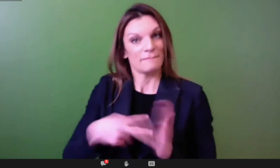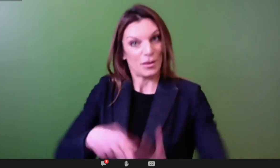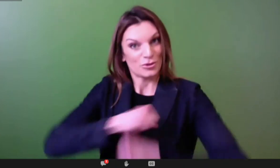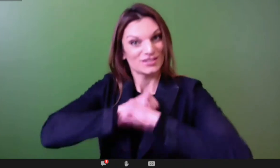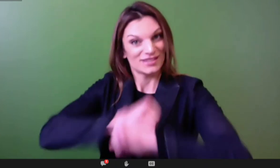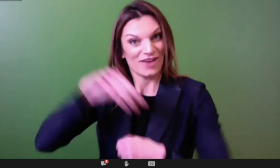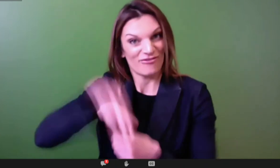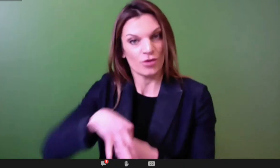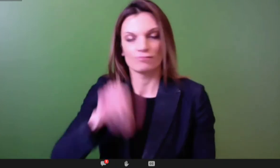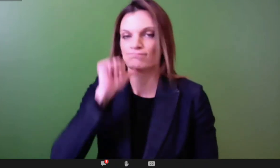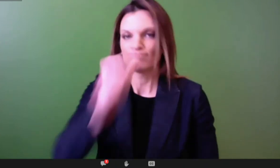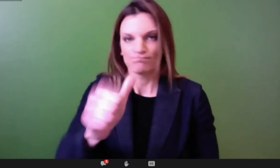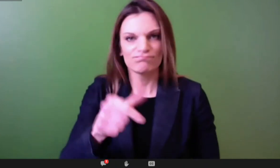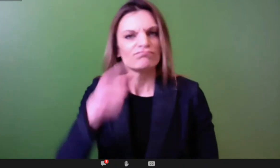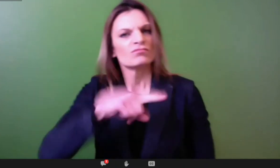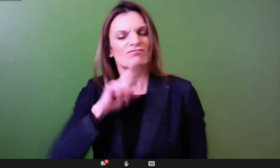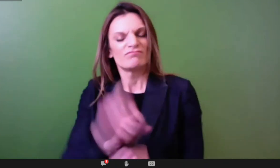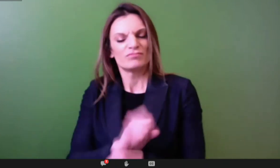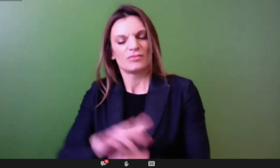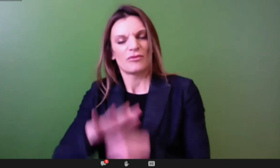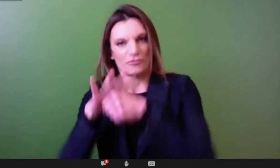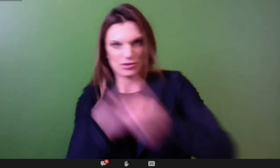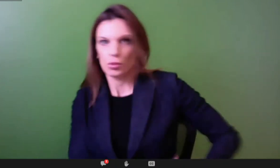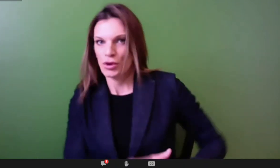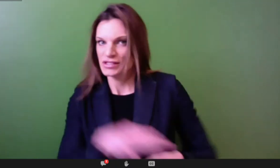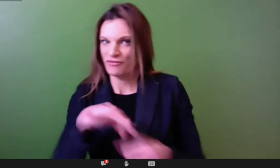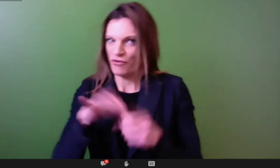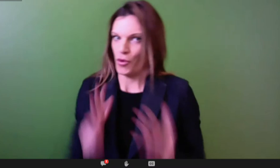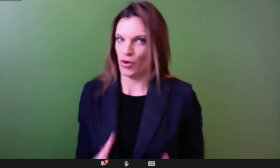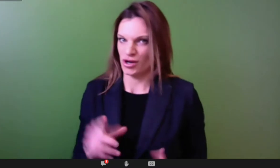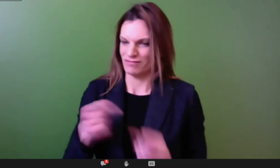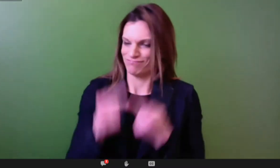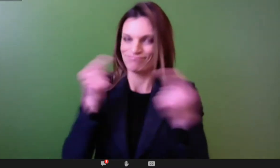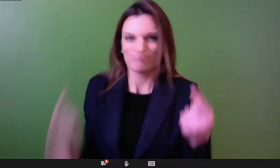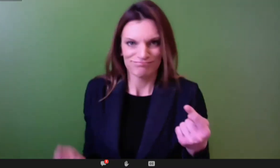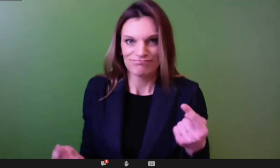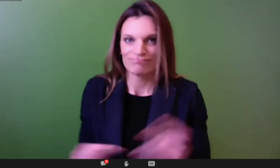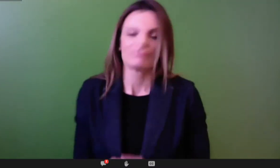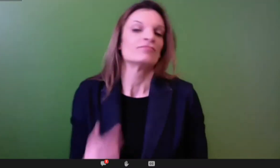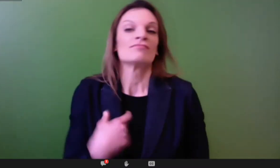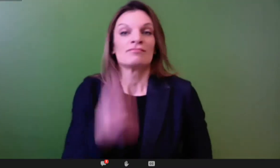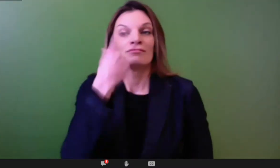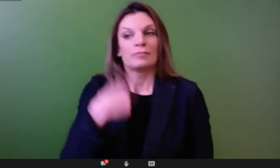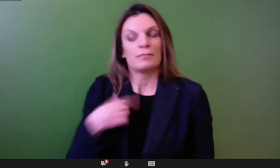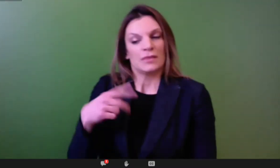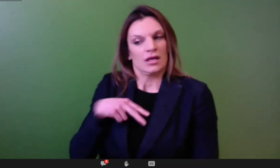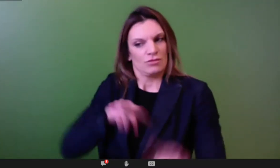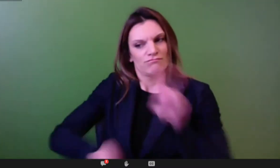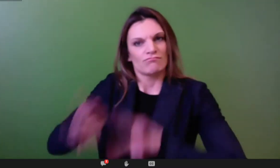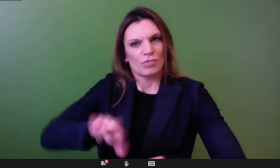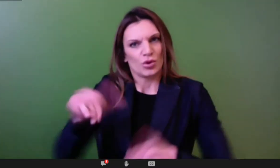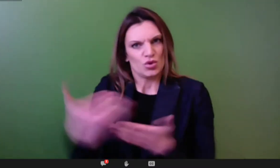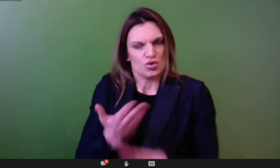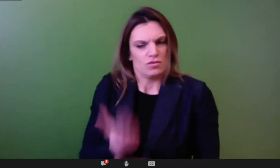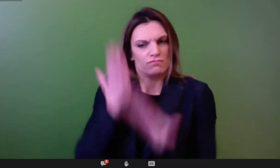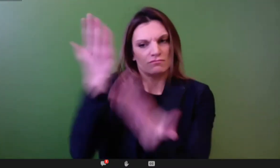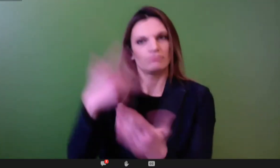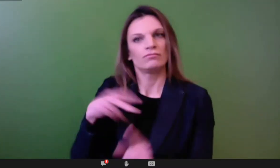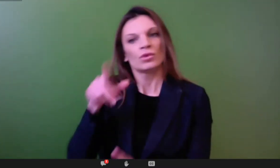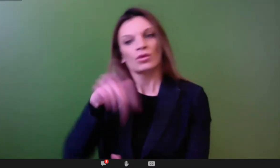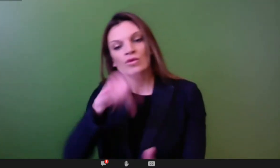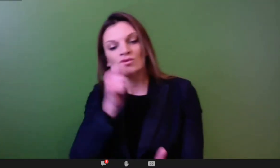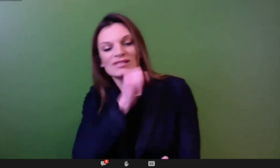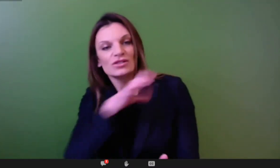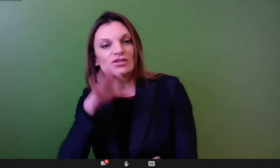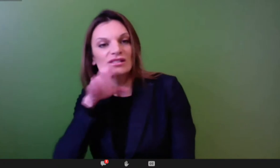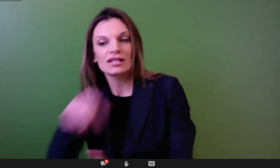voter suppression. I especially have concerns on how the bill package will affect our seniors and people with disabilities. Many